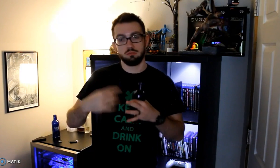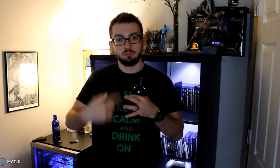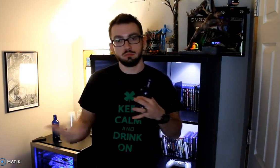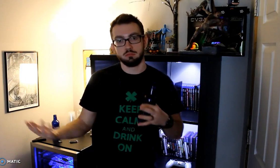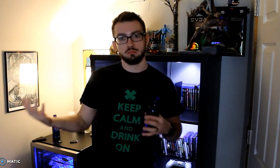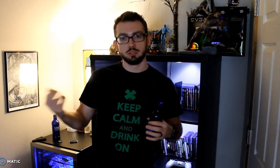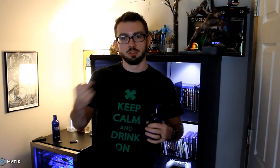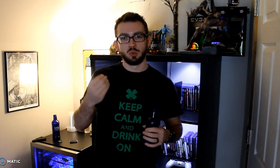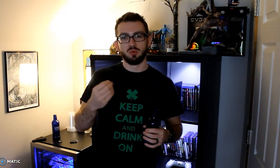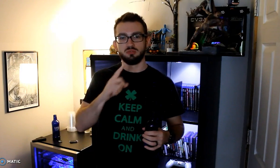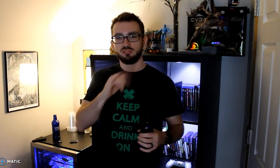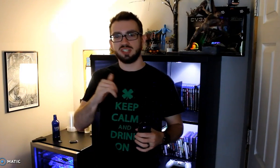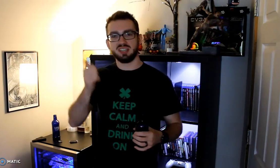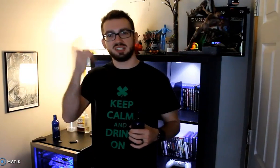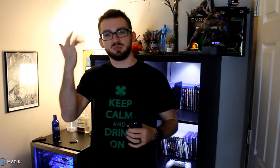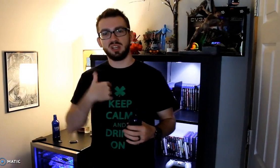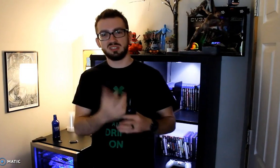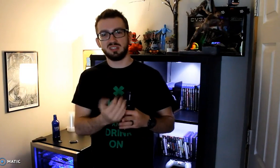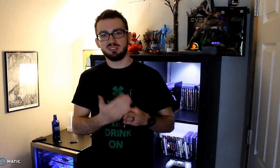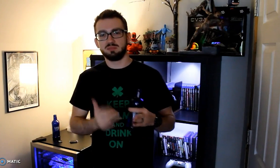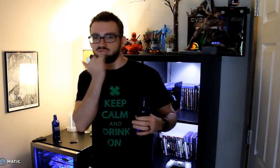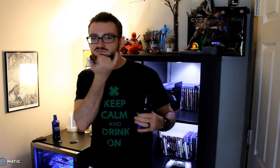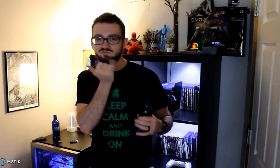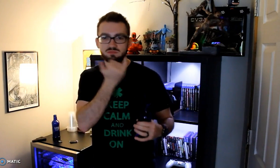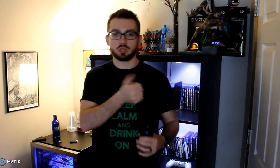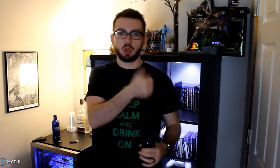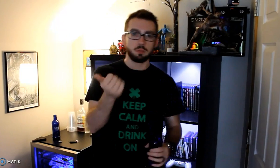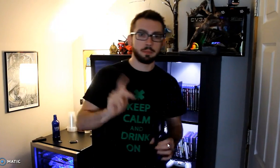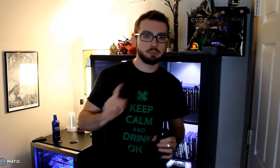I think that maybe they should test it a little bit more at the factory before shipping it out.